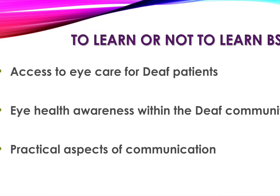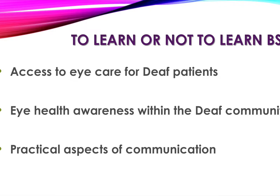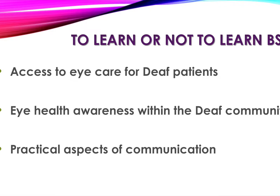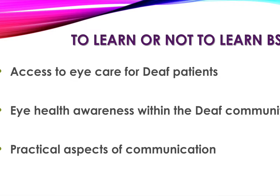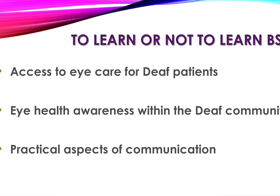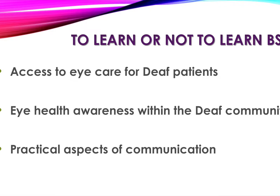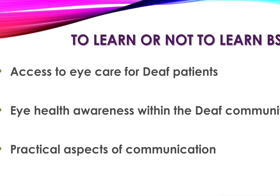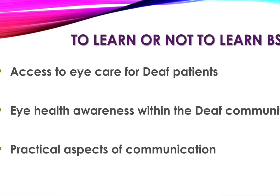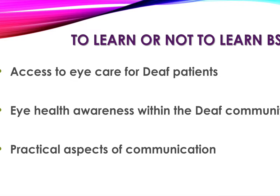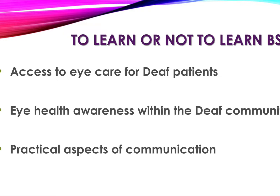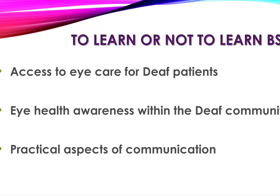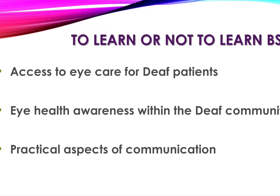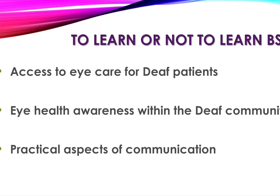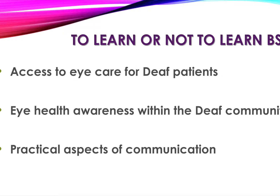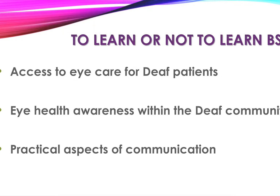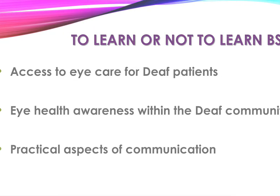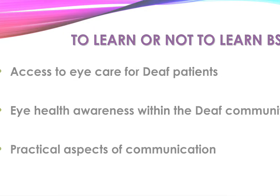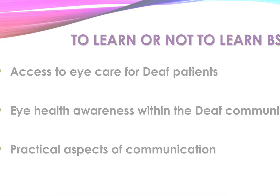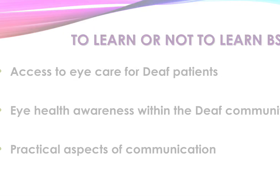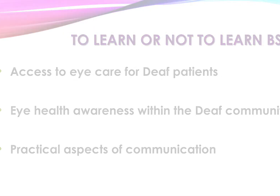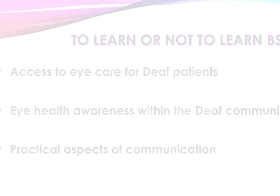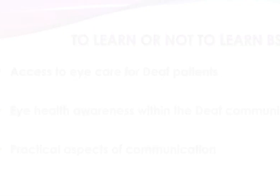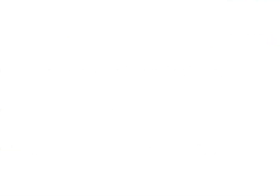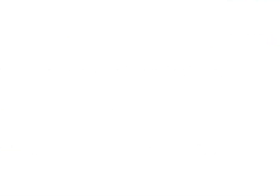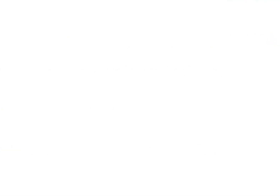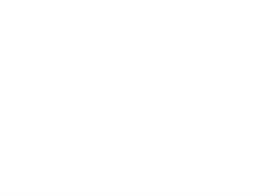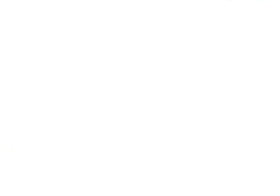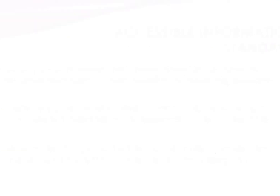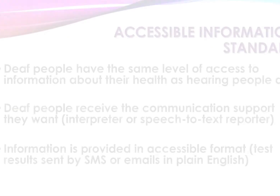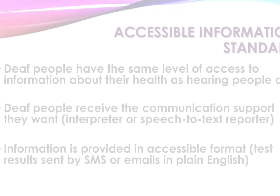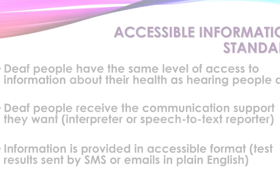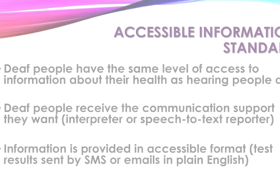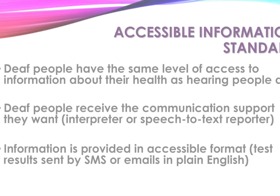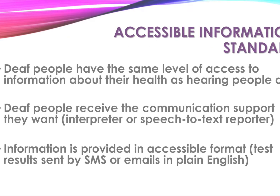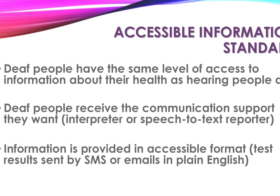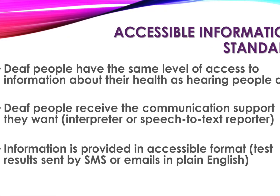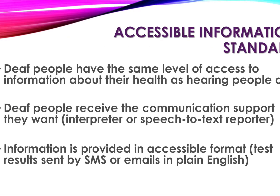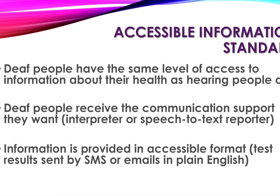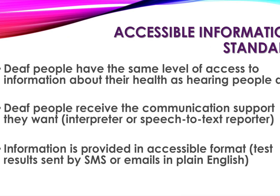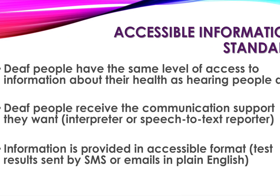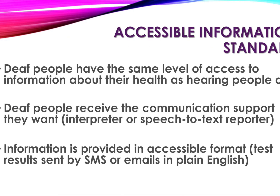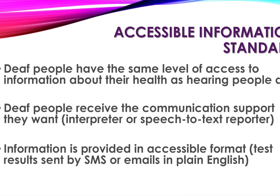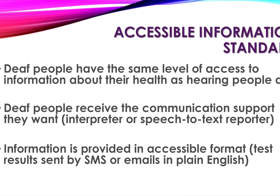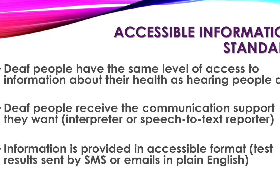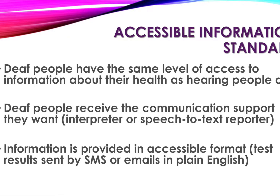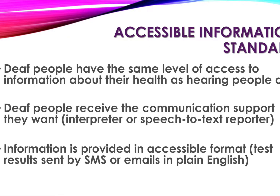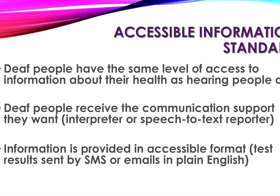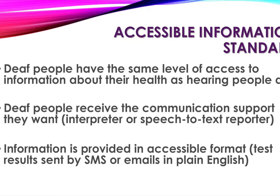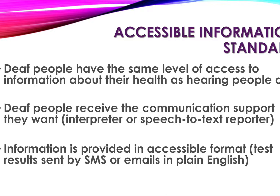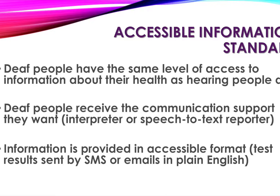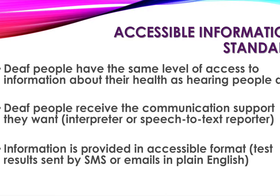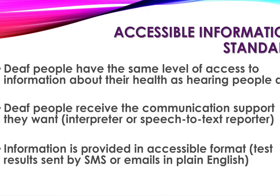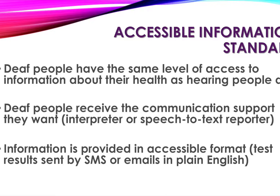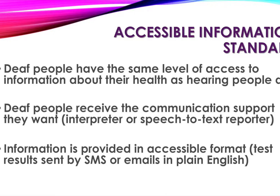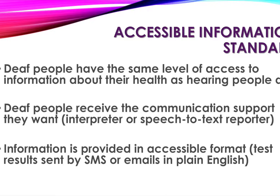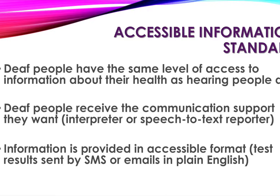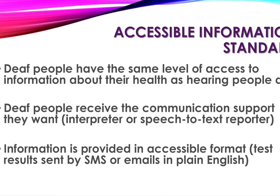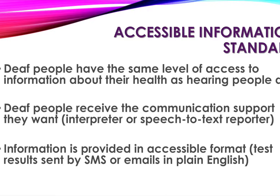Most importantly, be patient. So what are the reasonable adjustments? Well, sometimes it's not very clear